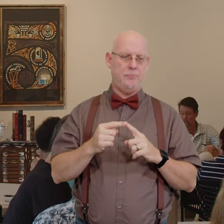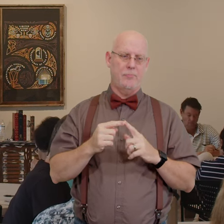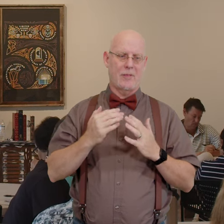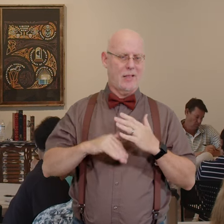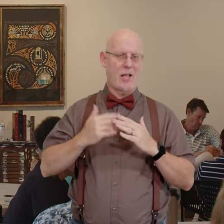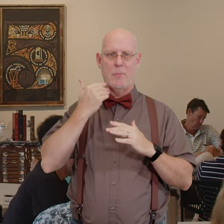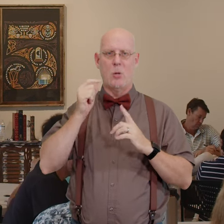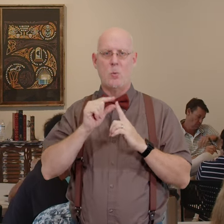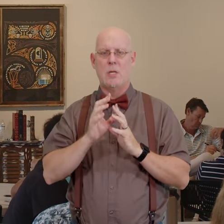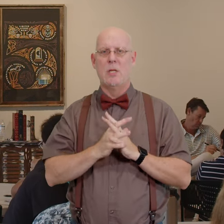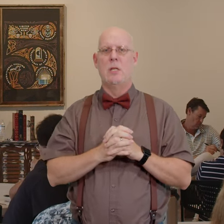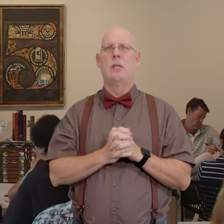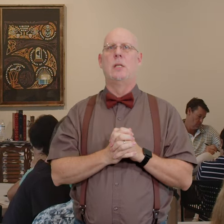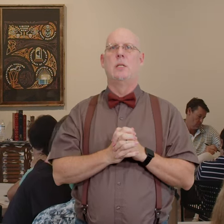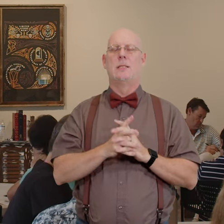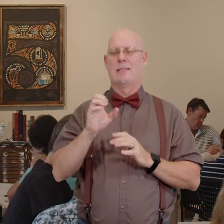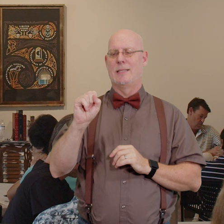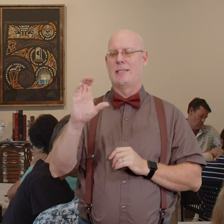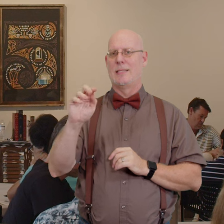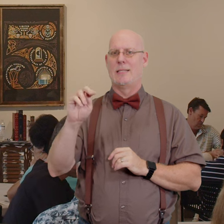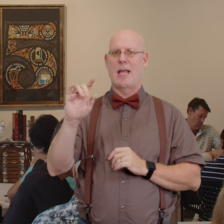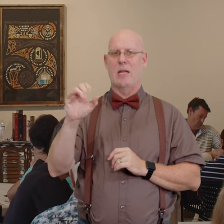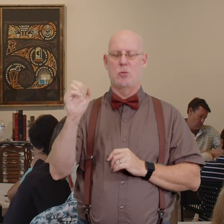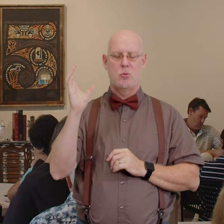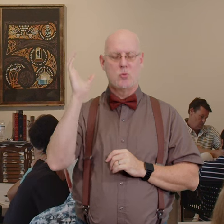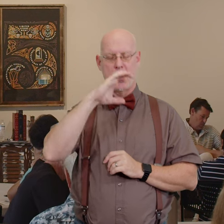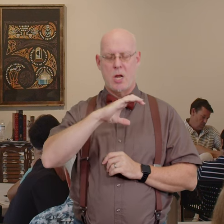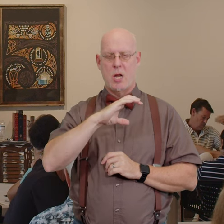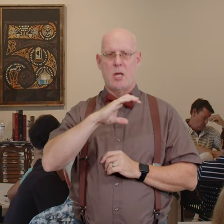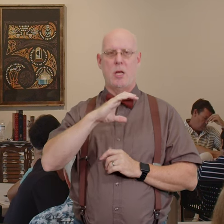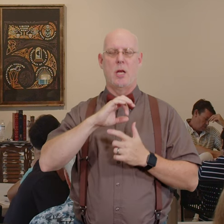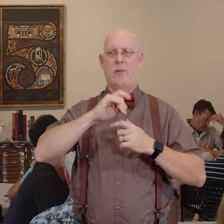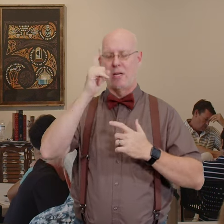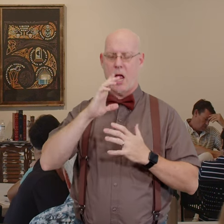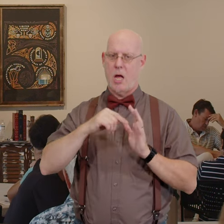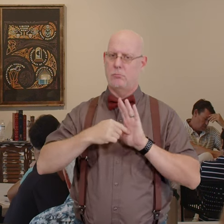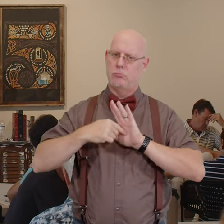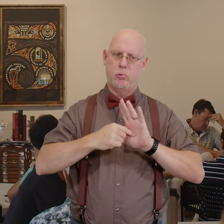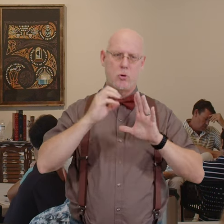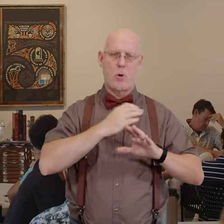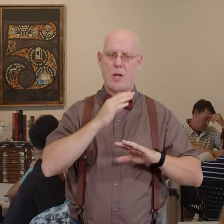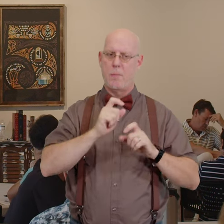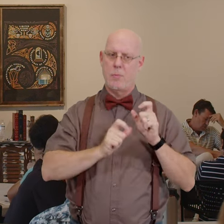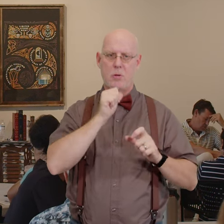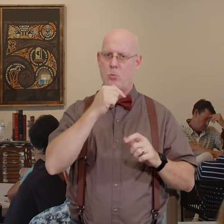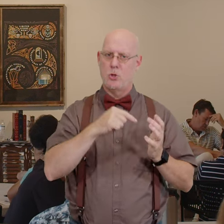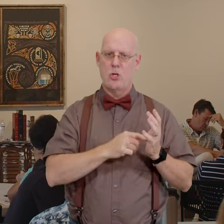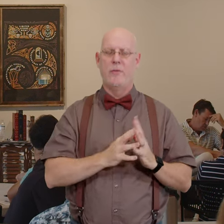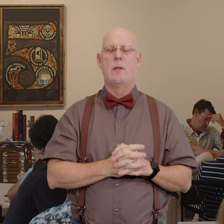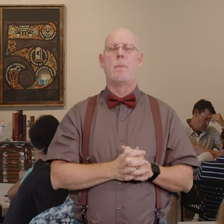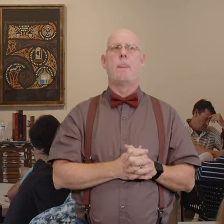for lack of a better word, the scandalous radicality of God's demonstrative grace upon the